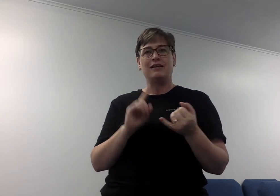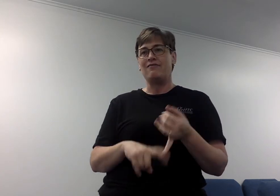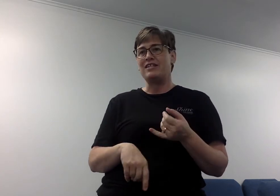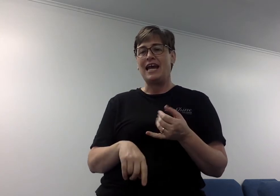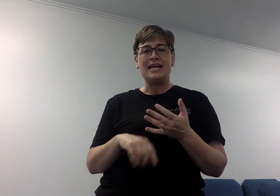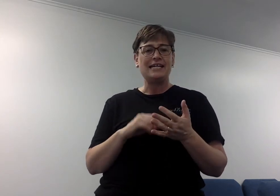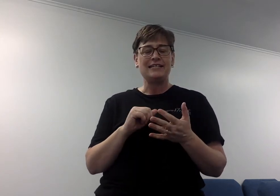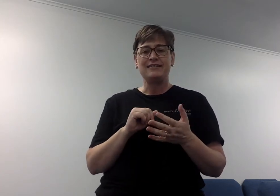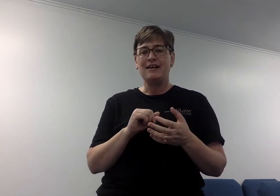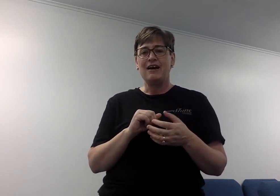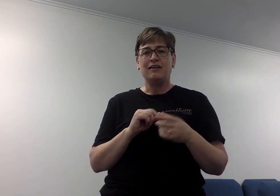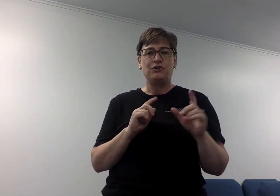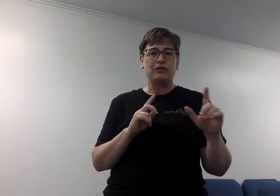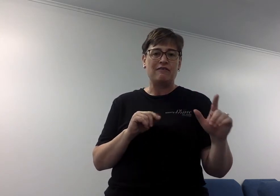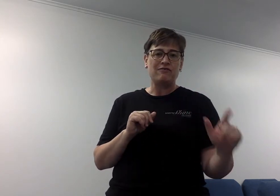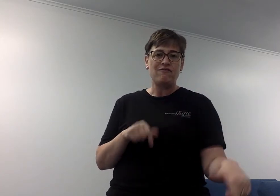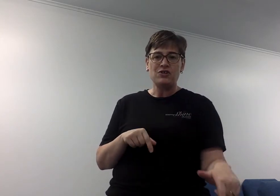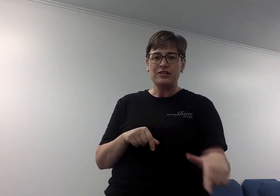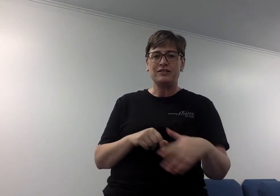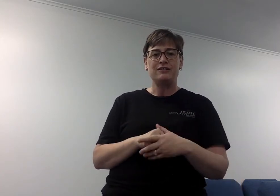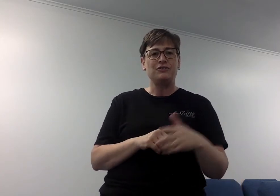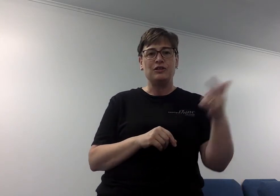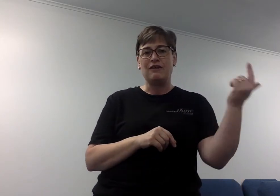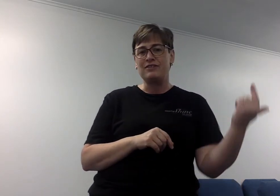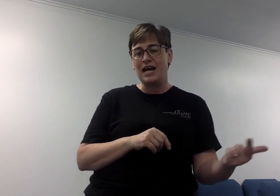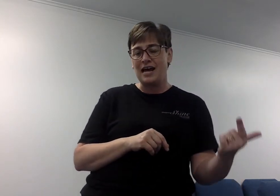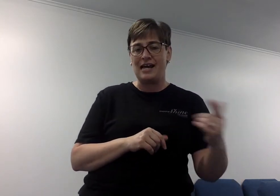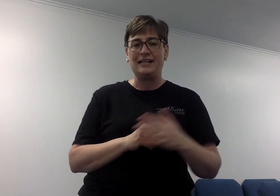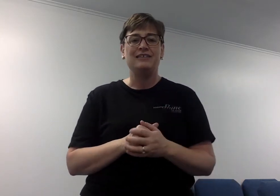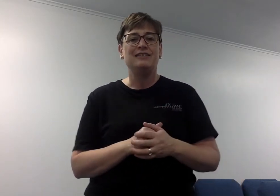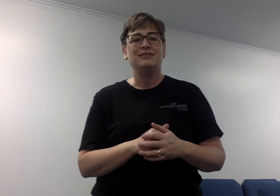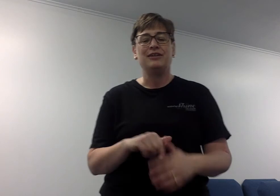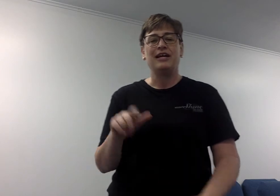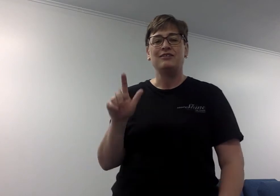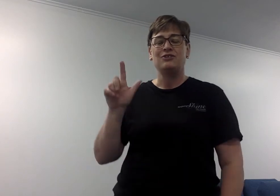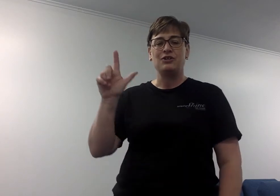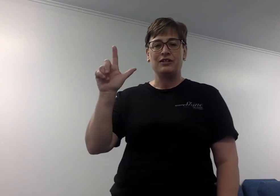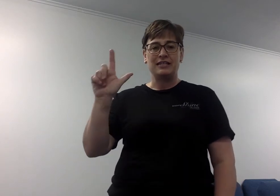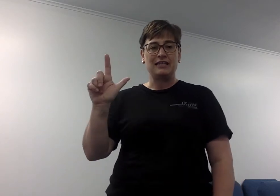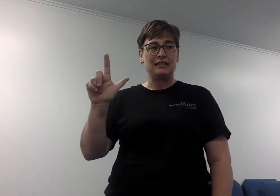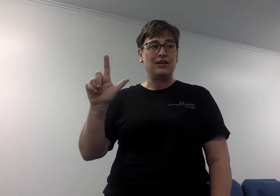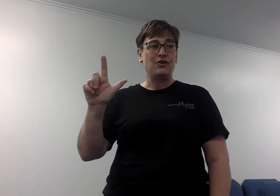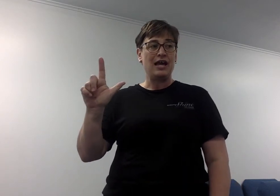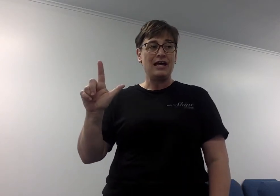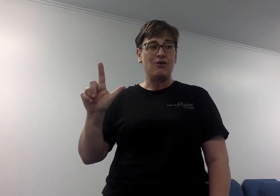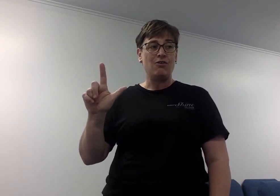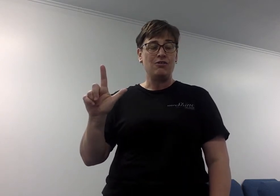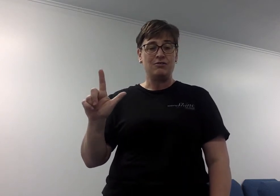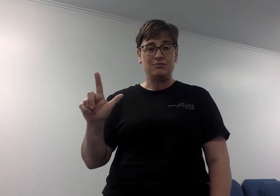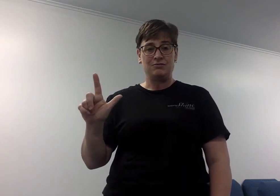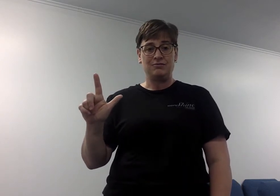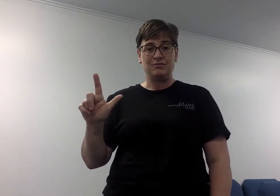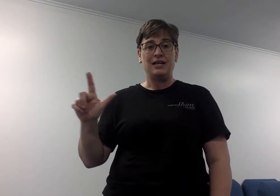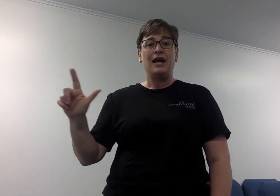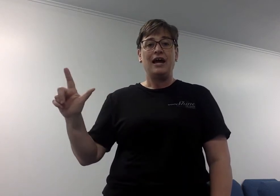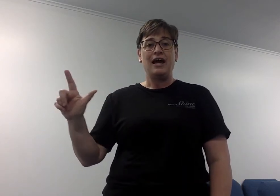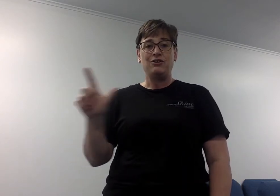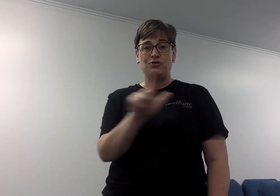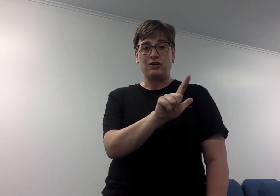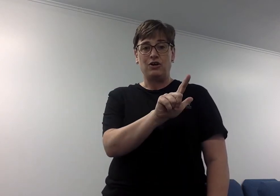left hand, your left foot, your left eye. Okay, so you're going to take the letter L and you're going to go to